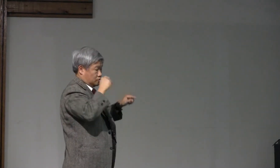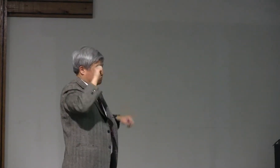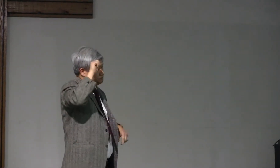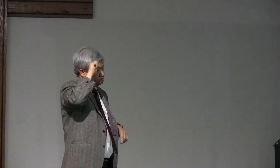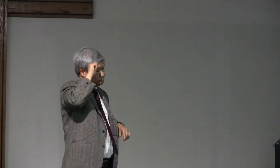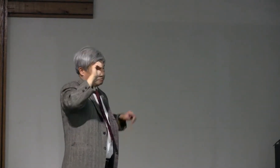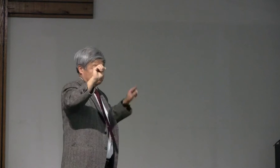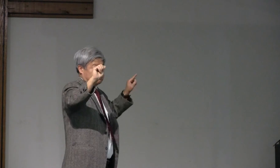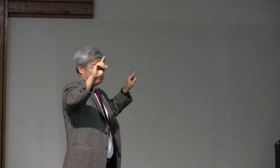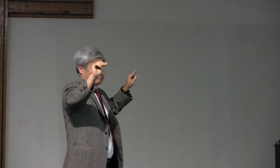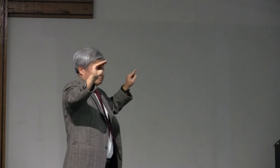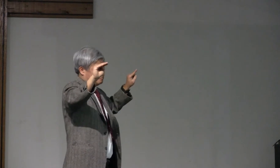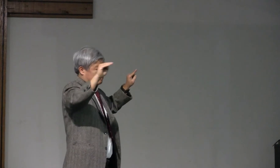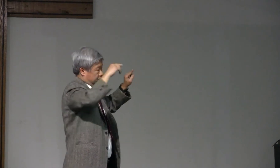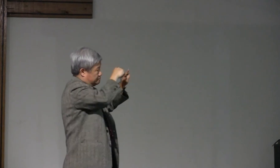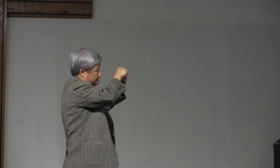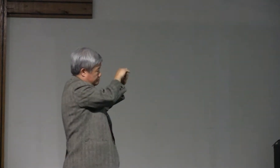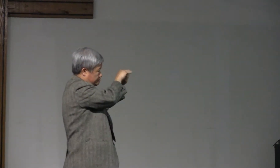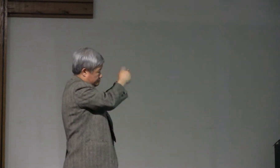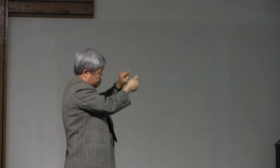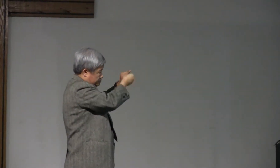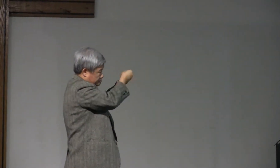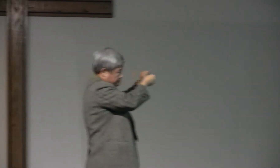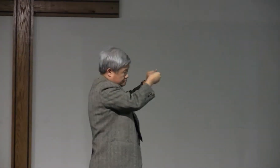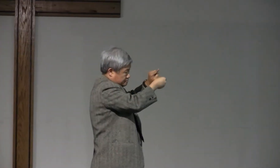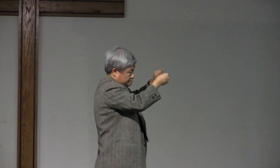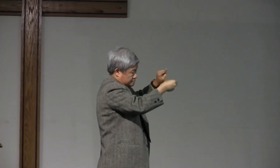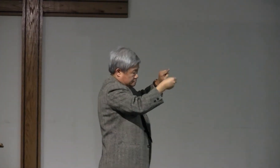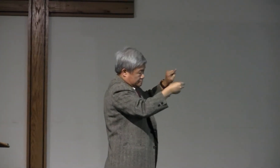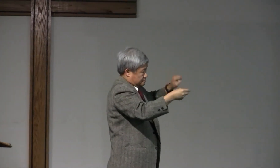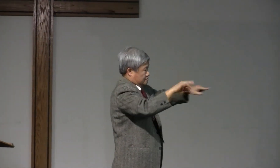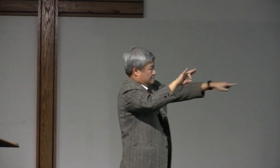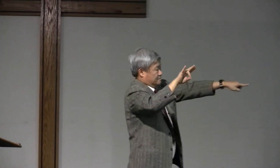Enoch was the 7th generation from Adam.